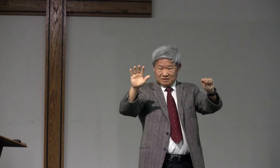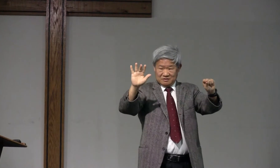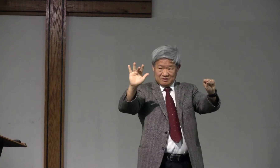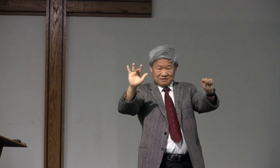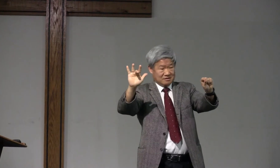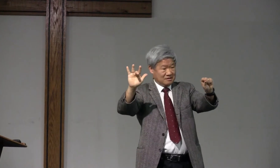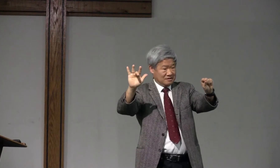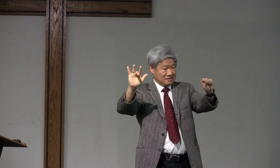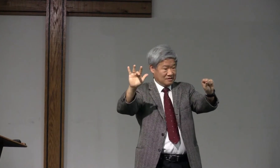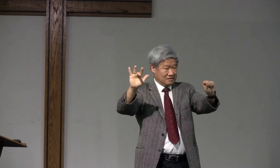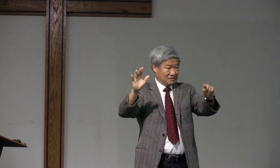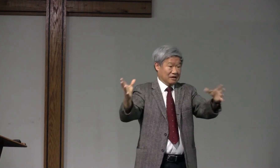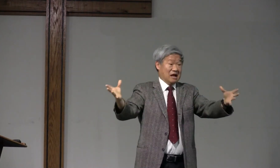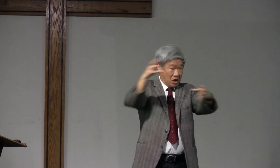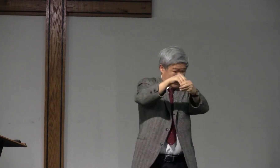be $20 plus tip.